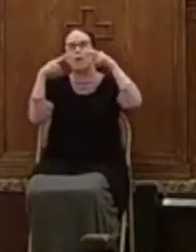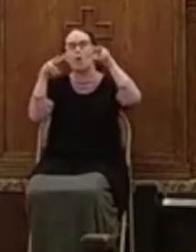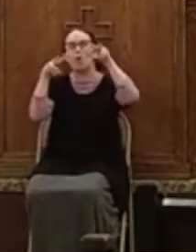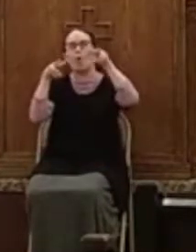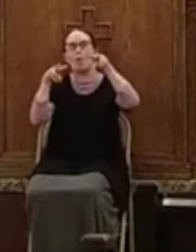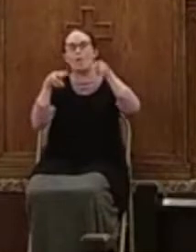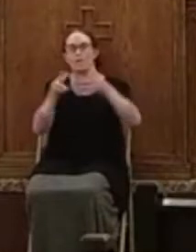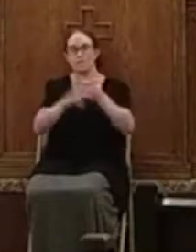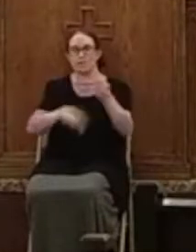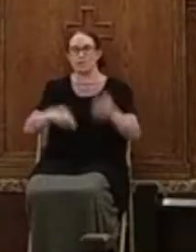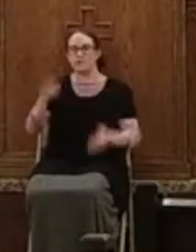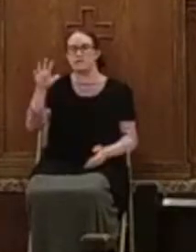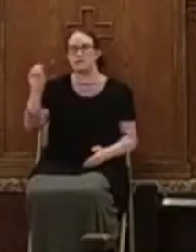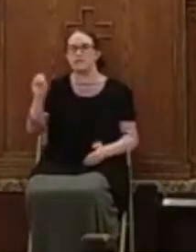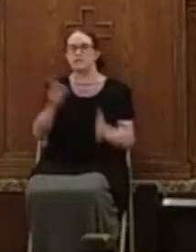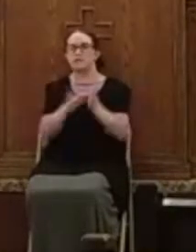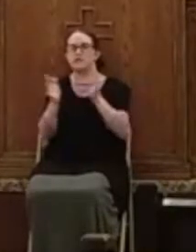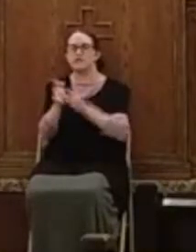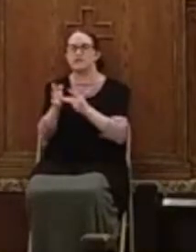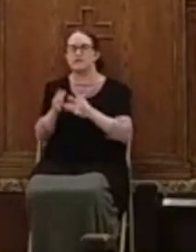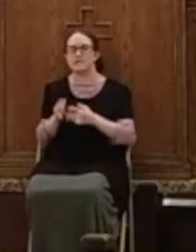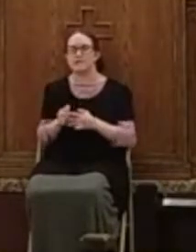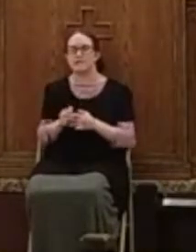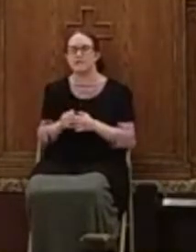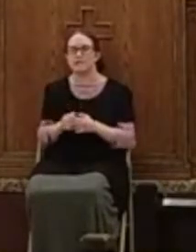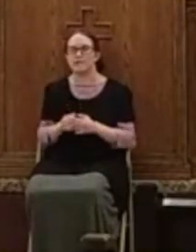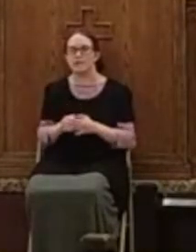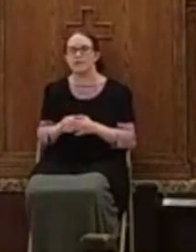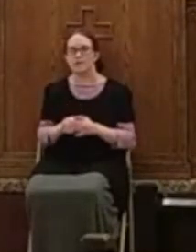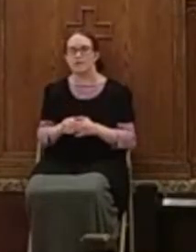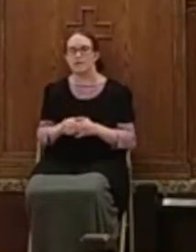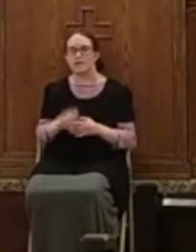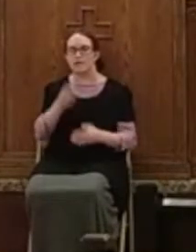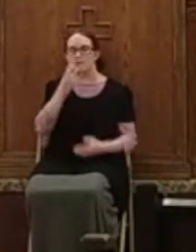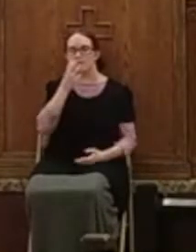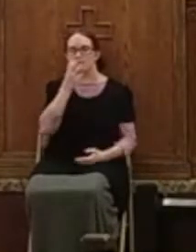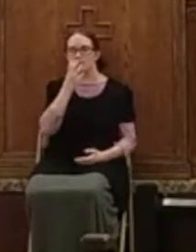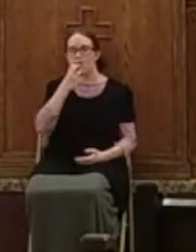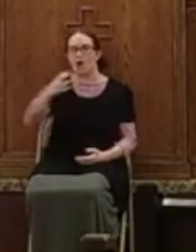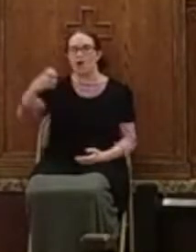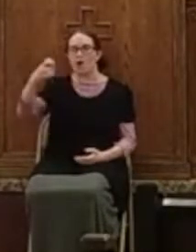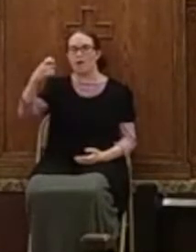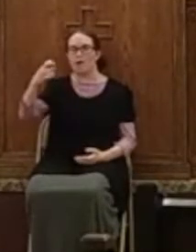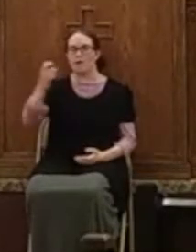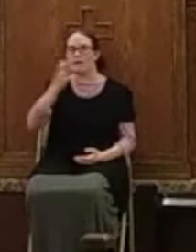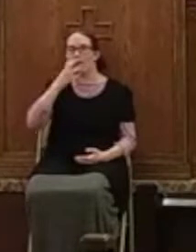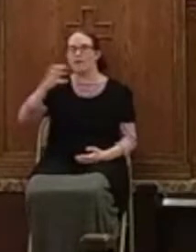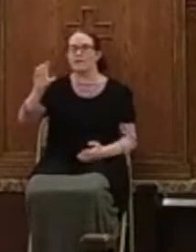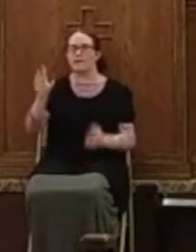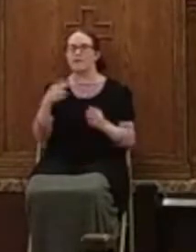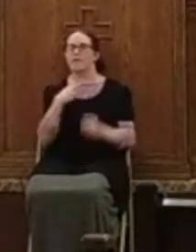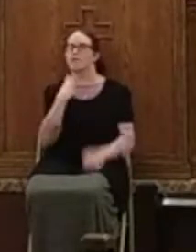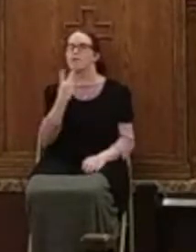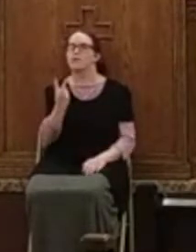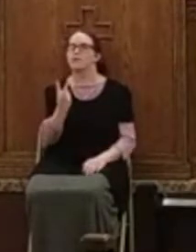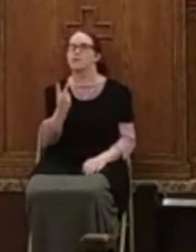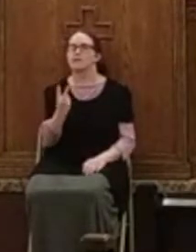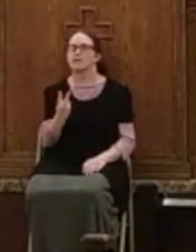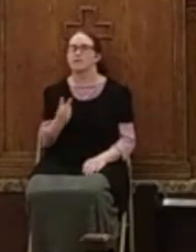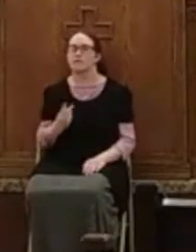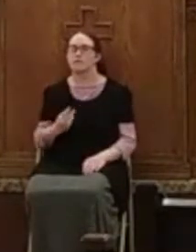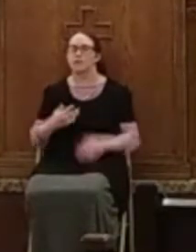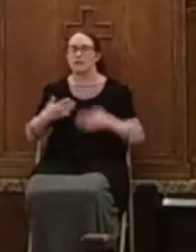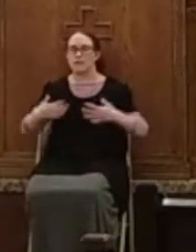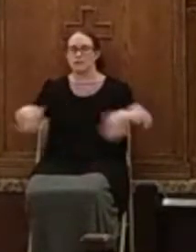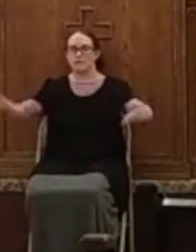behold, amen, verse 50, Jesus, when he had cried, again with a loud voice, yielded